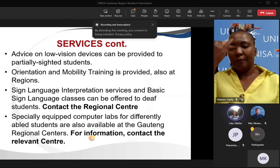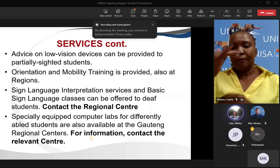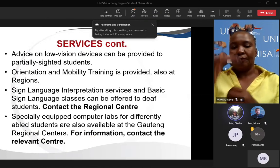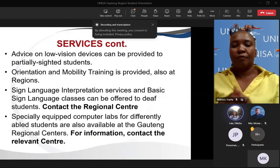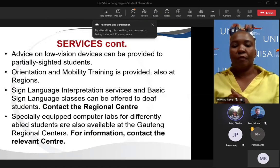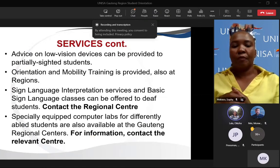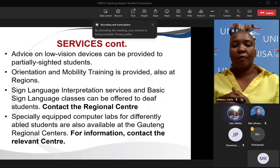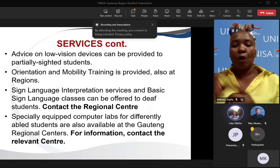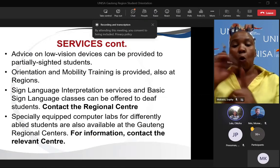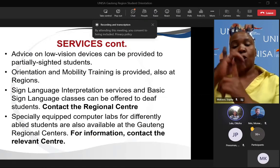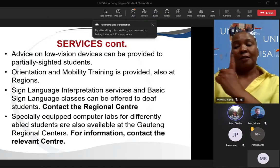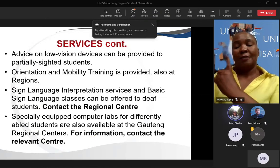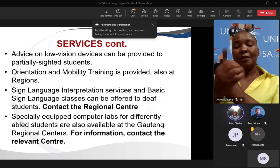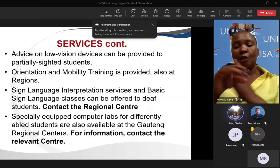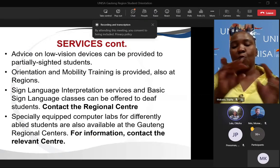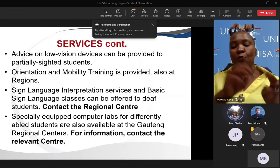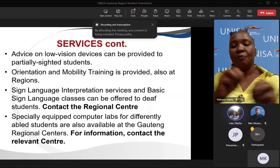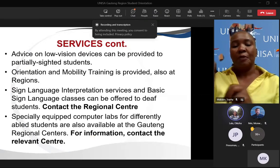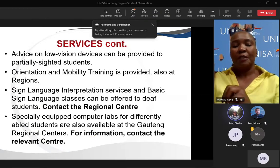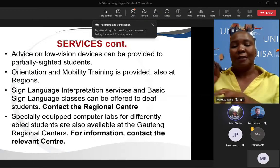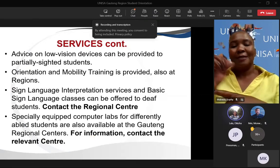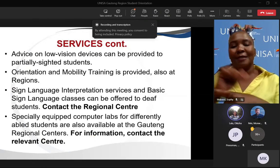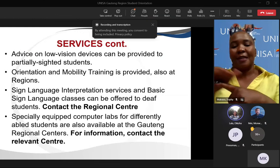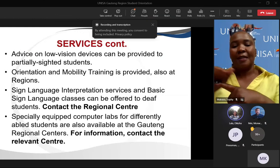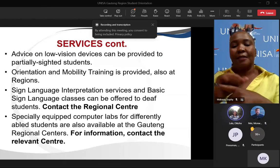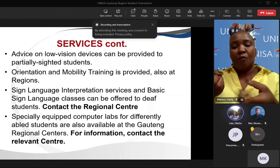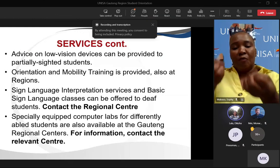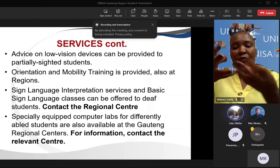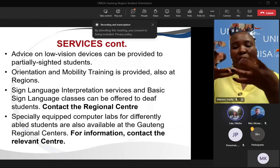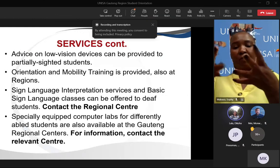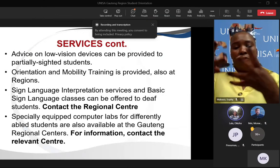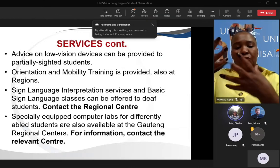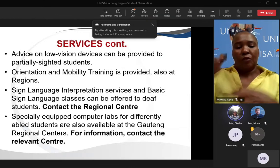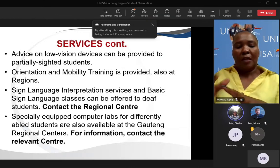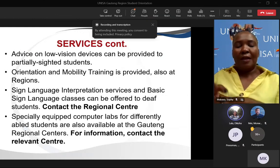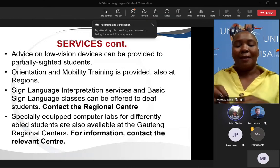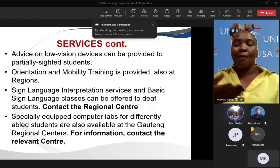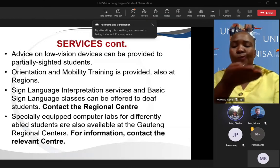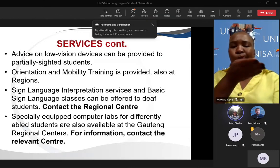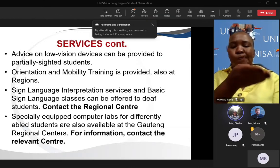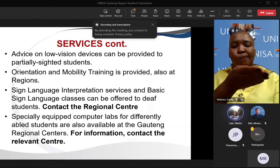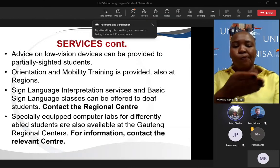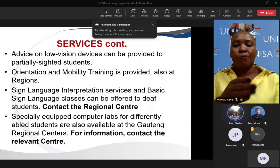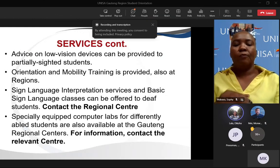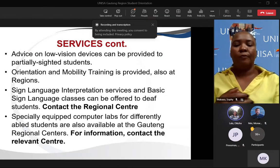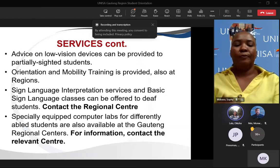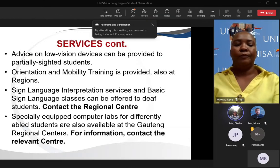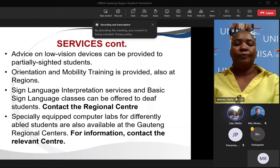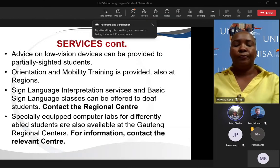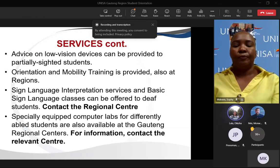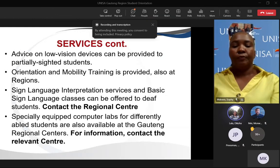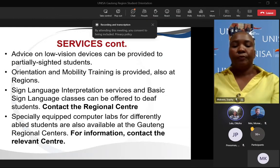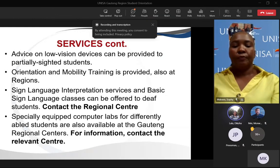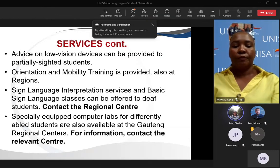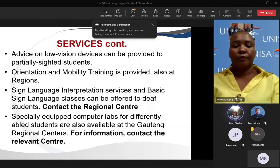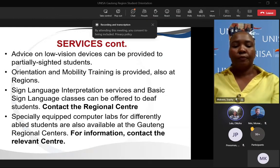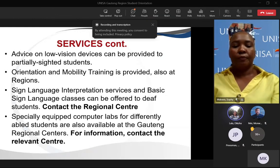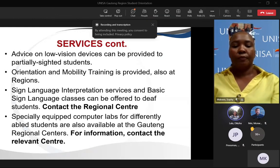and Mobility training that is also provided and available as well at the regions